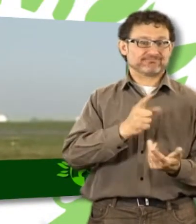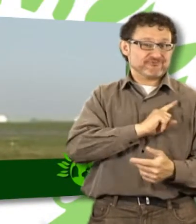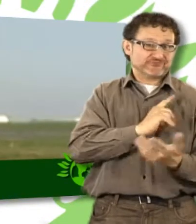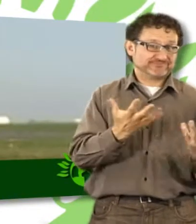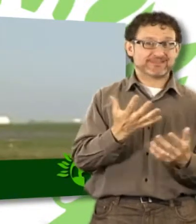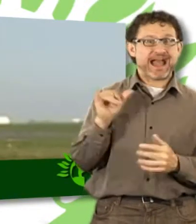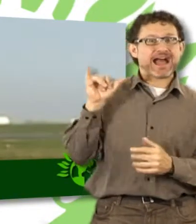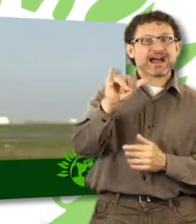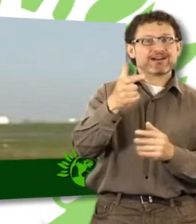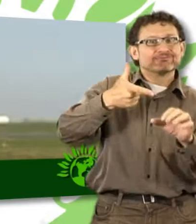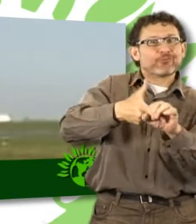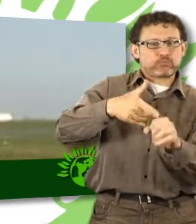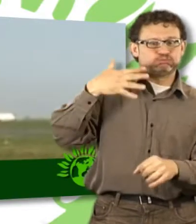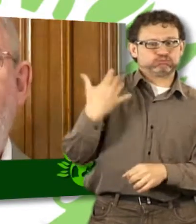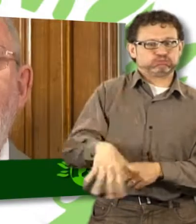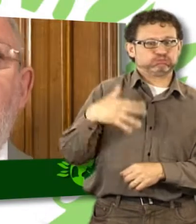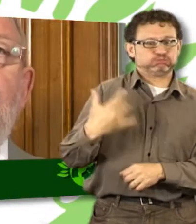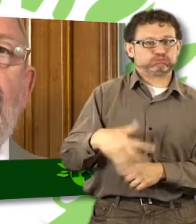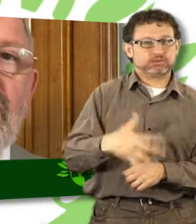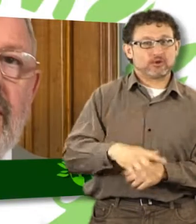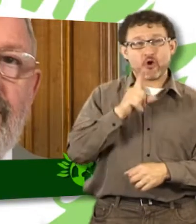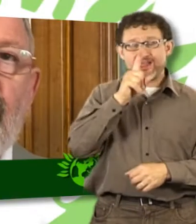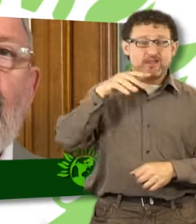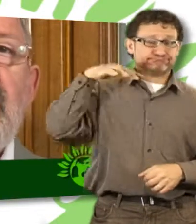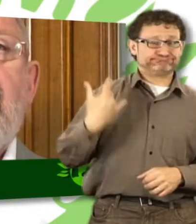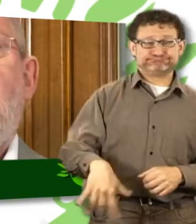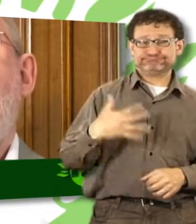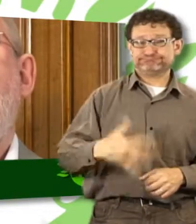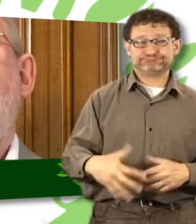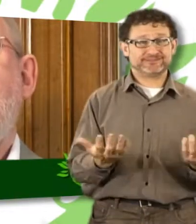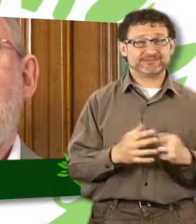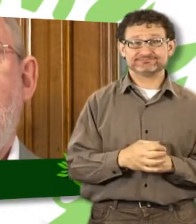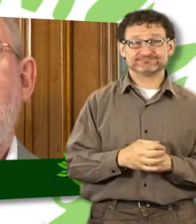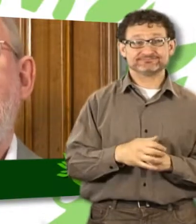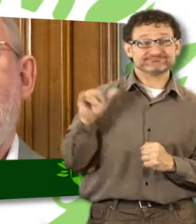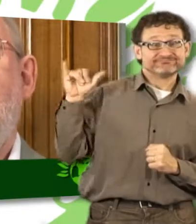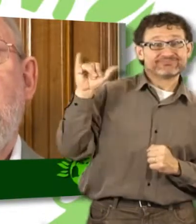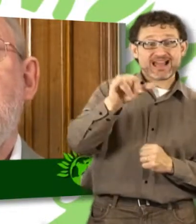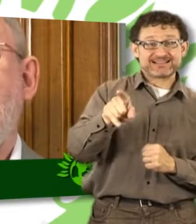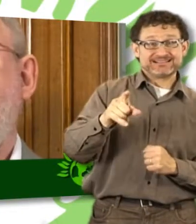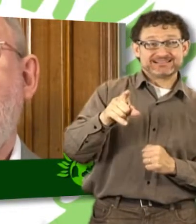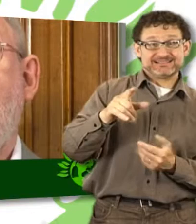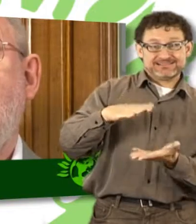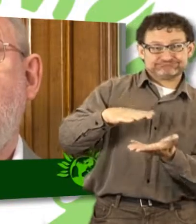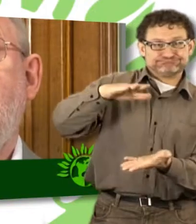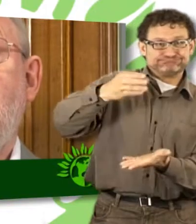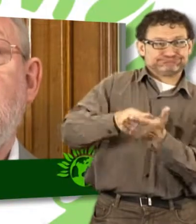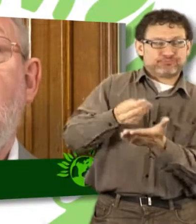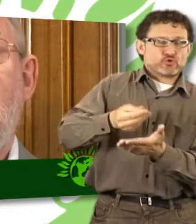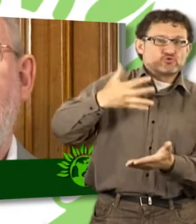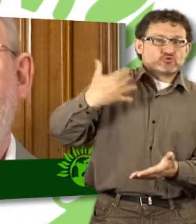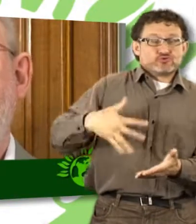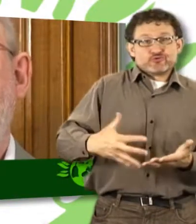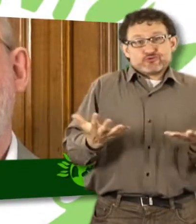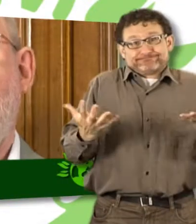get more expensive whether we like it or not. In the short term, we need to get our airport better connected. I would like to see a rail link connecting